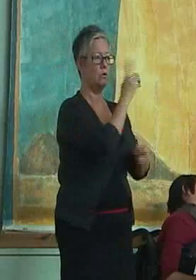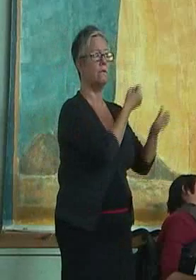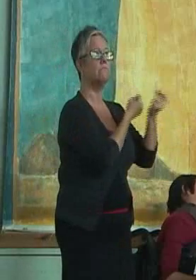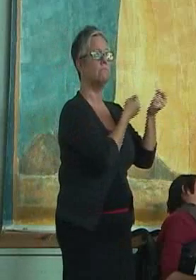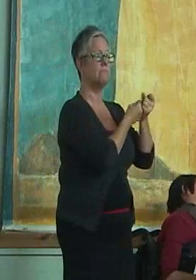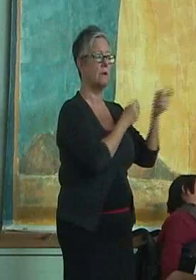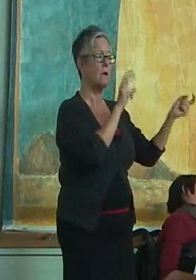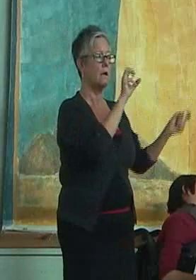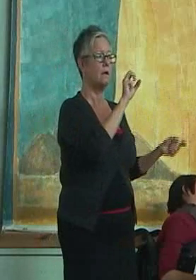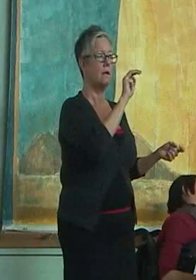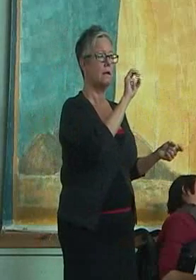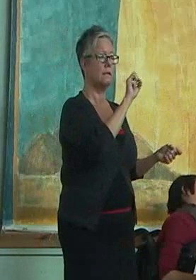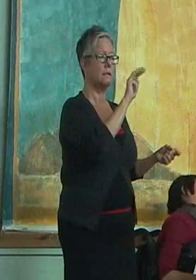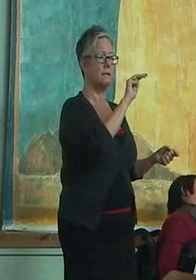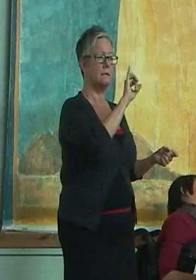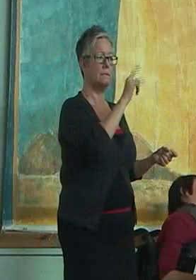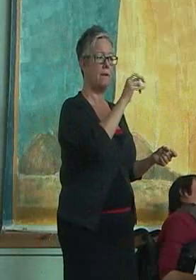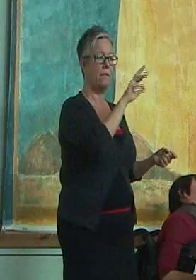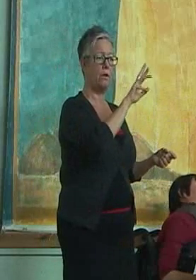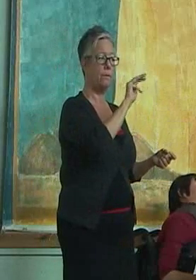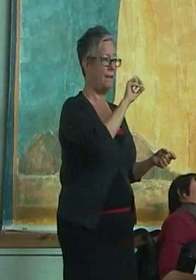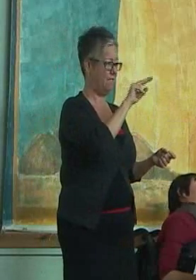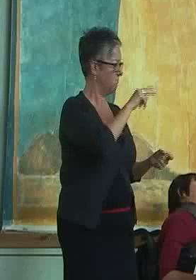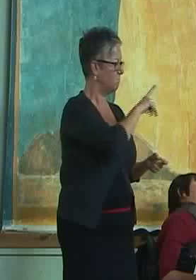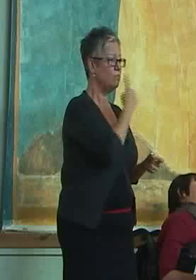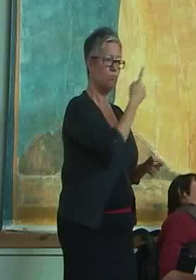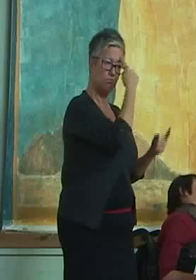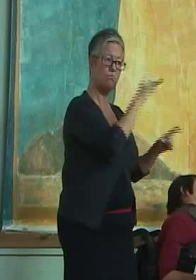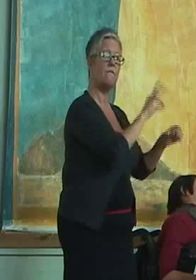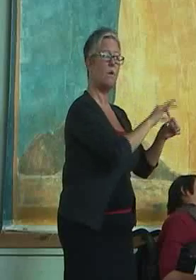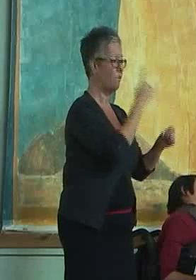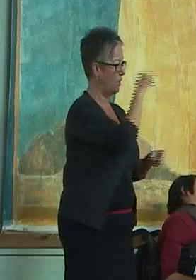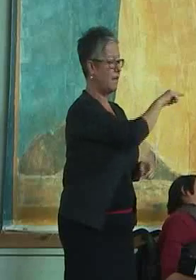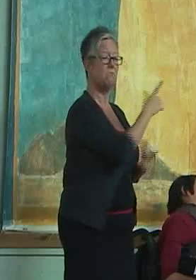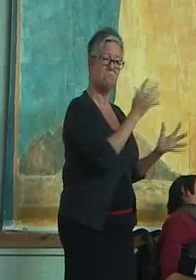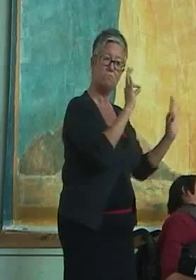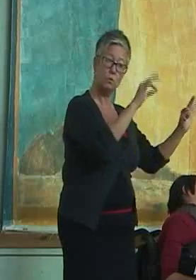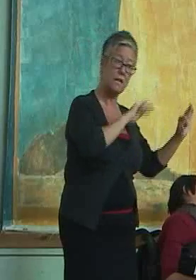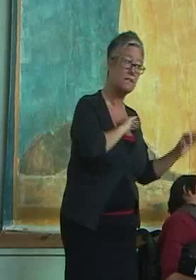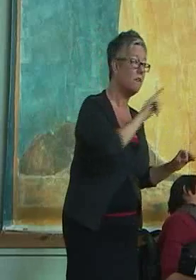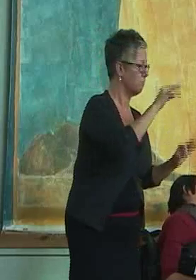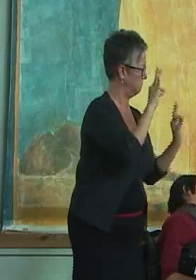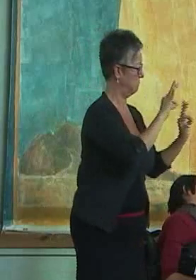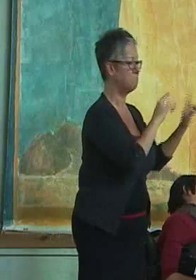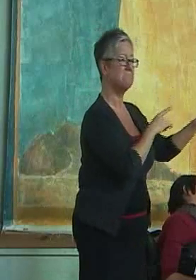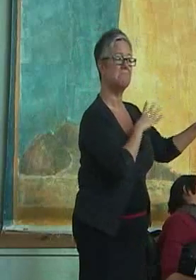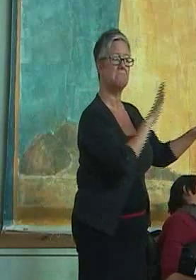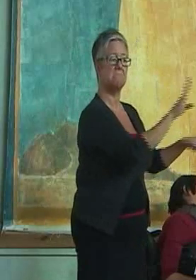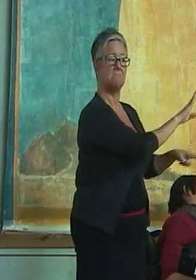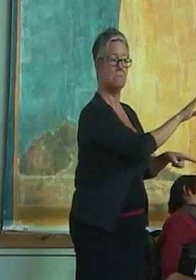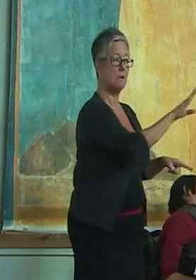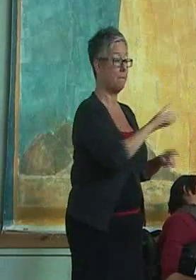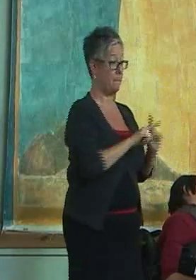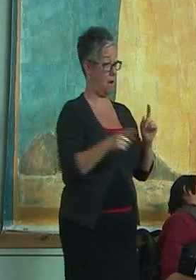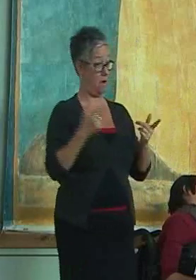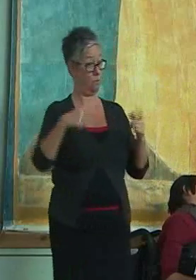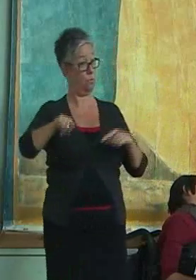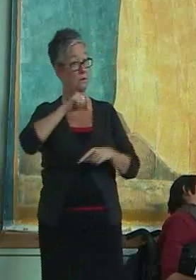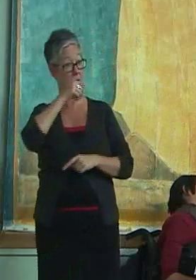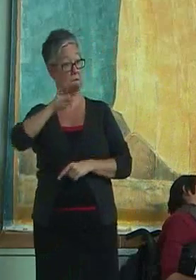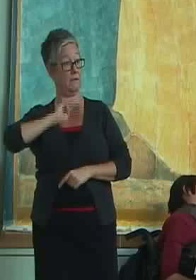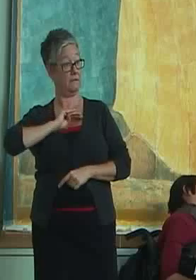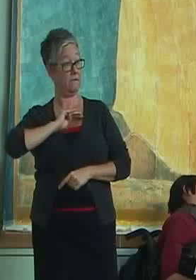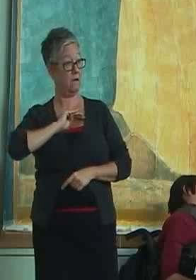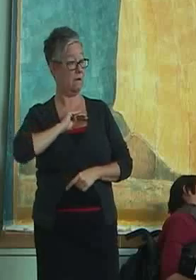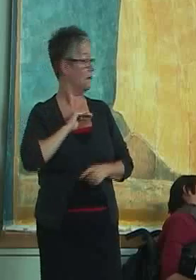lot of the issues go back there, they haven't done enough. They're giving corporate taxes and they're not giving money for people. So, very nice, George